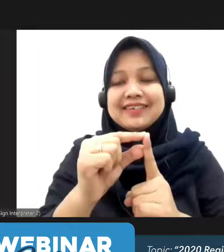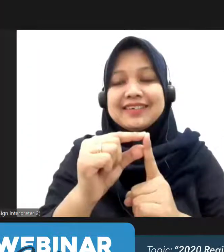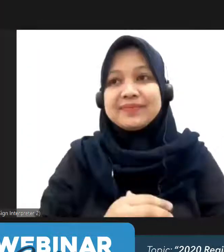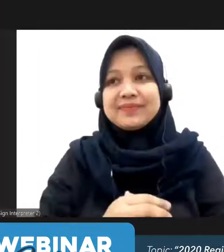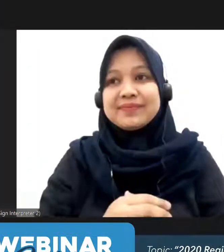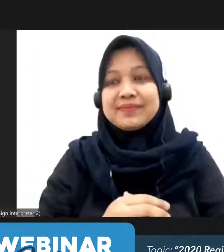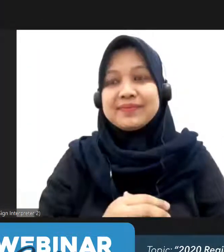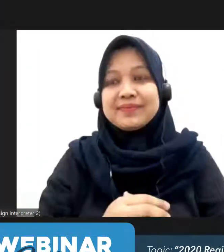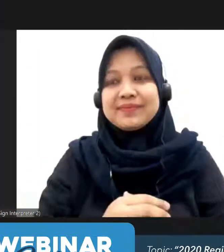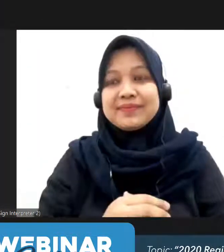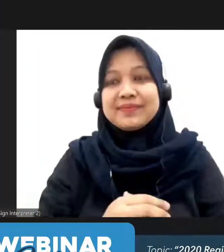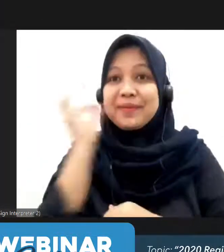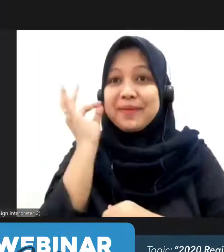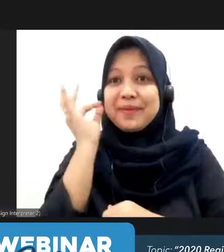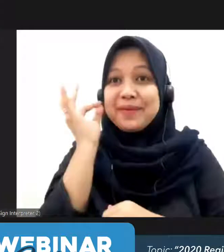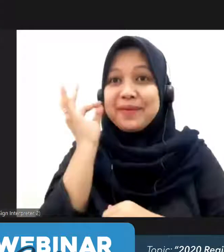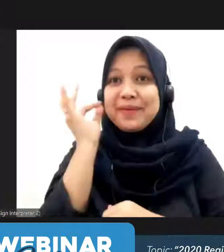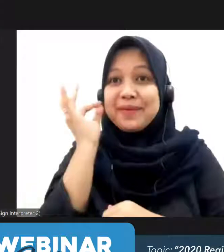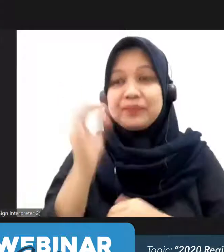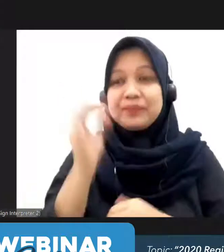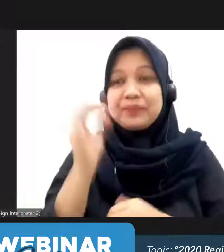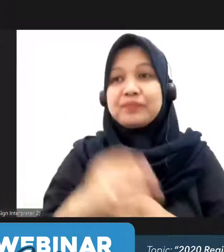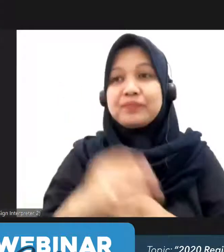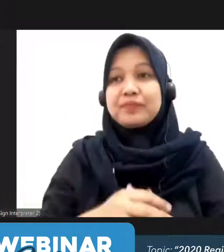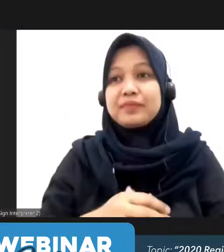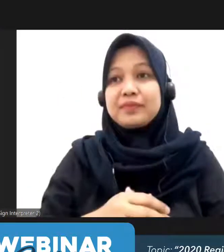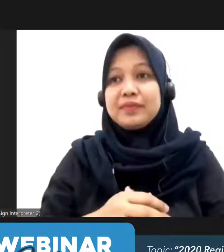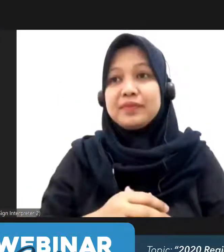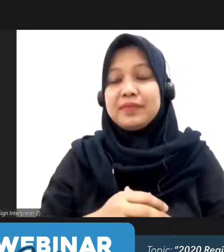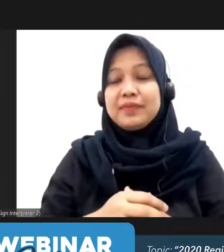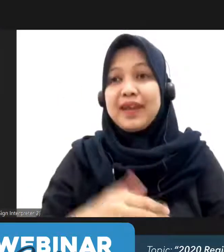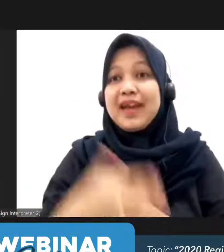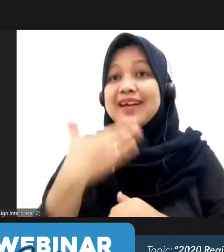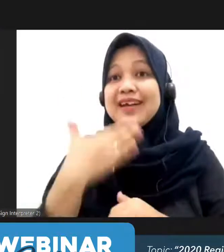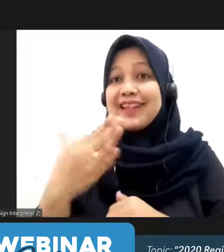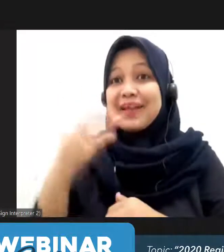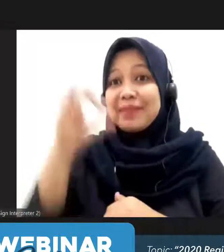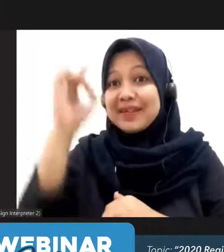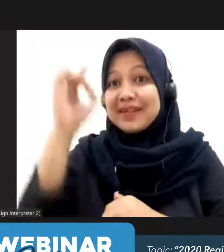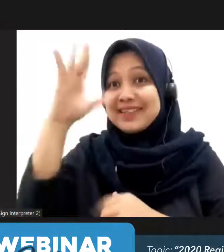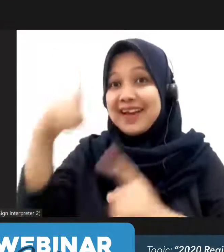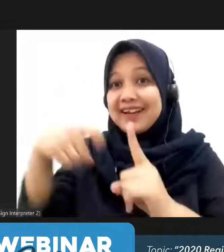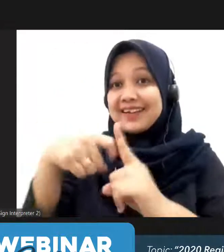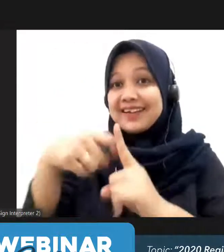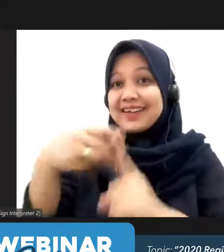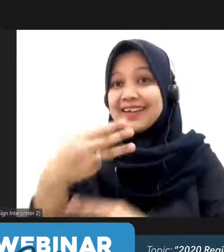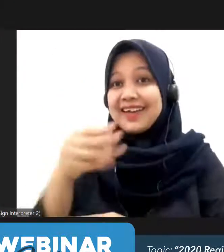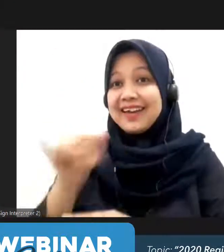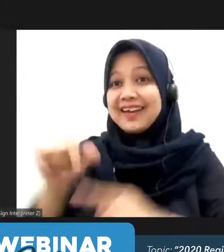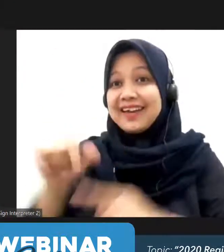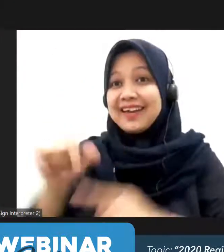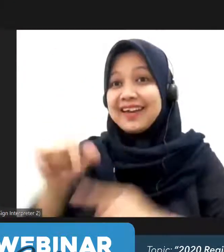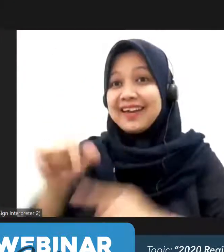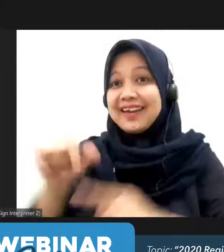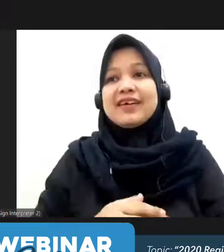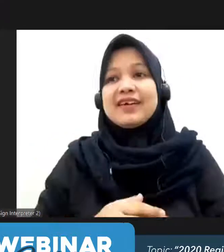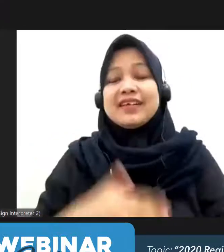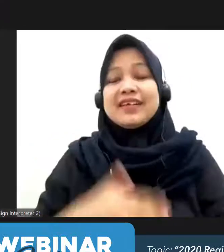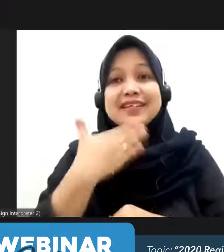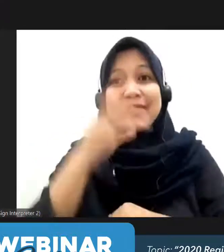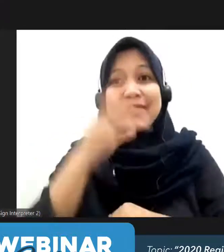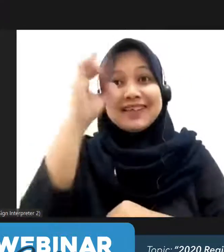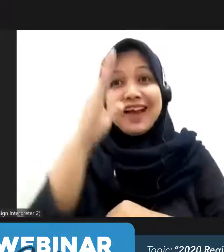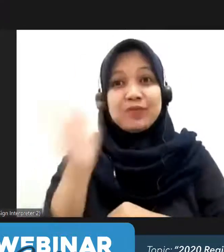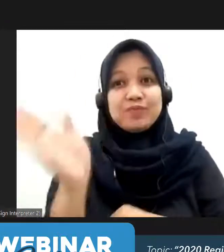Okay, sorry. Good afternoon, Kea, all the panelists